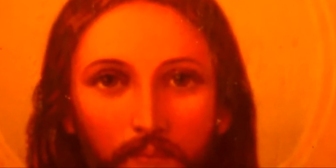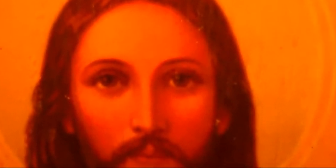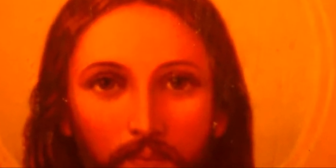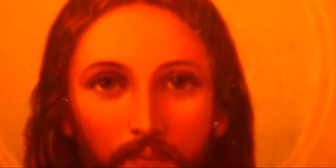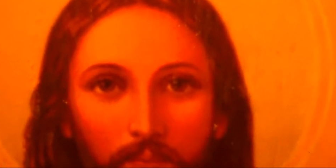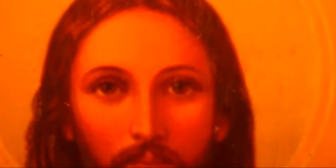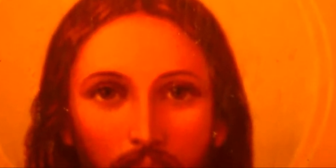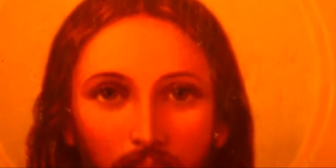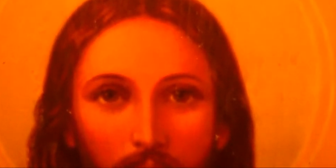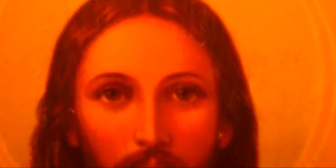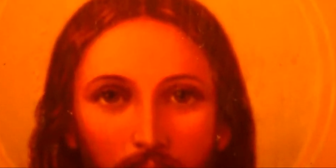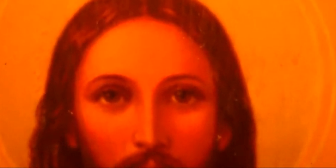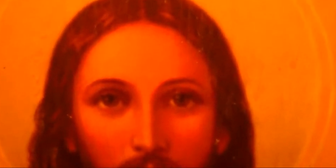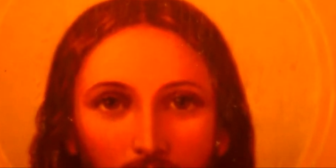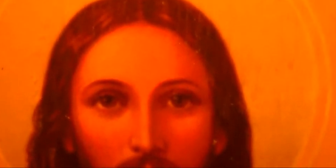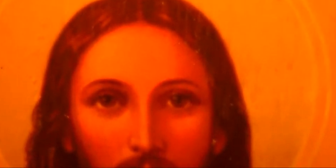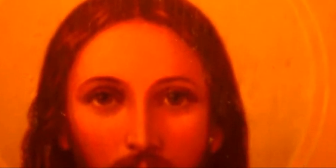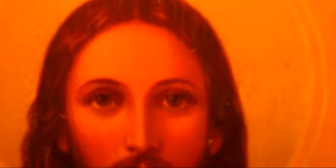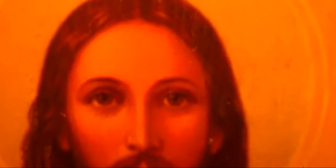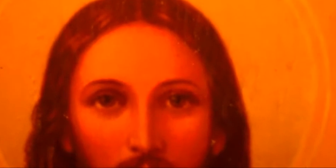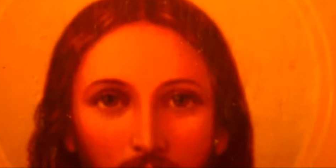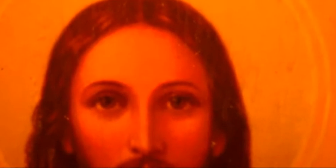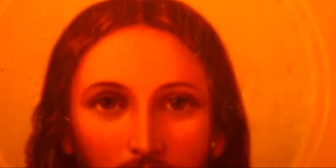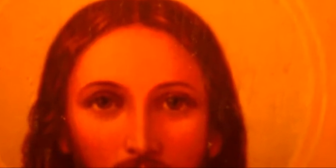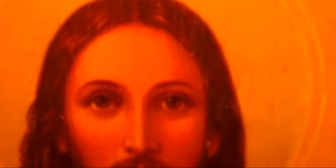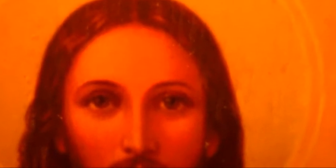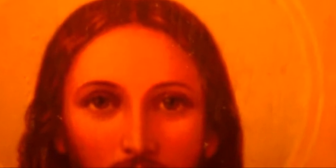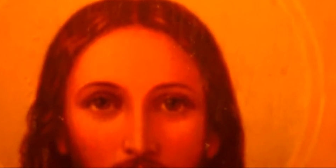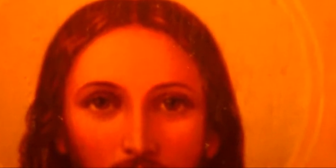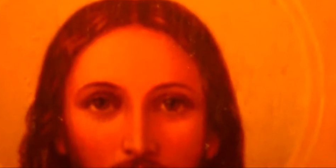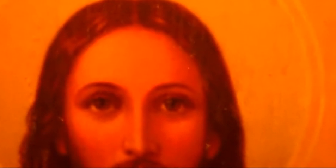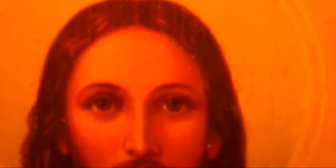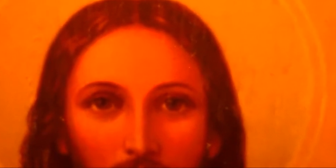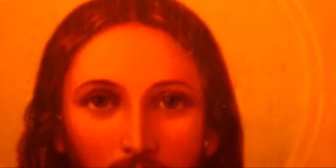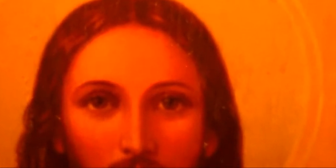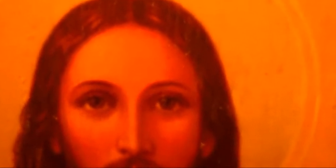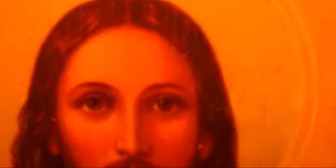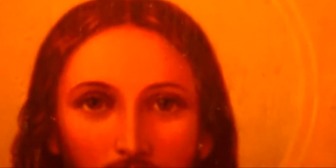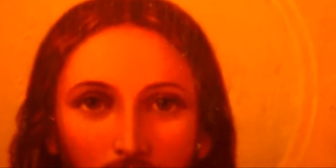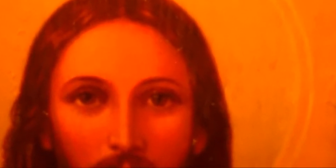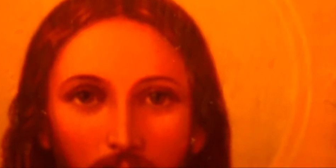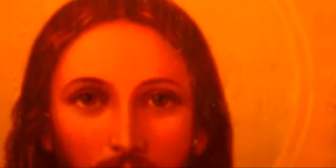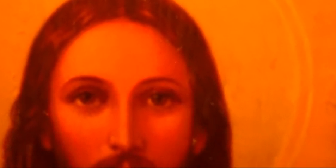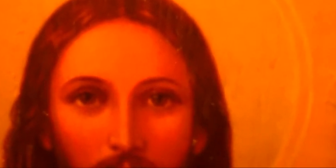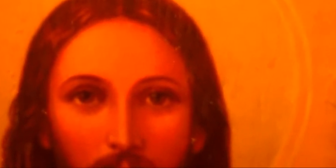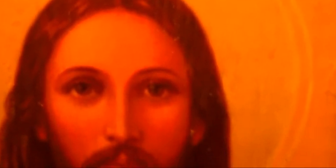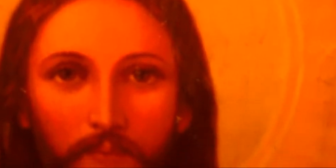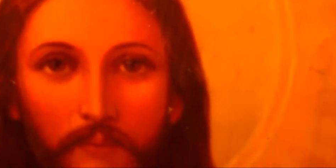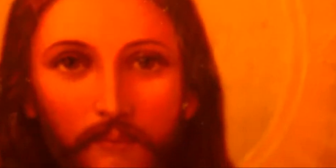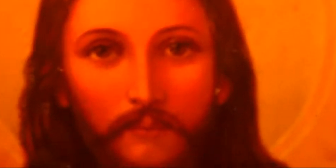serving, and following Jesus and living your life born through Him towards eternal life with Him and live forever. Jesus said, Matthew 15.